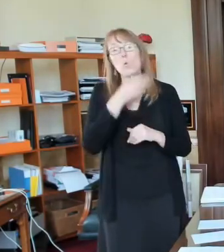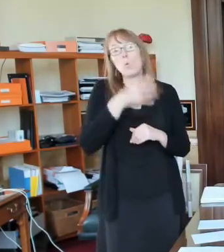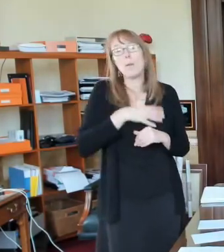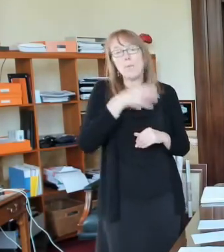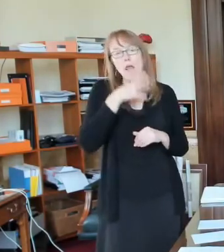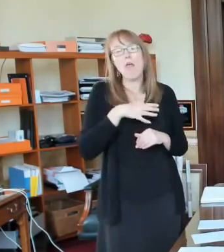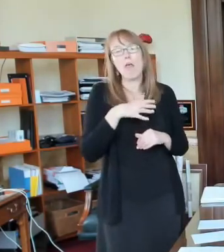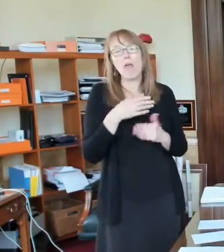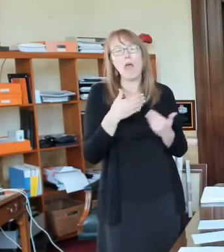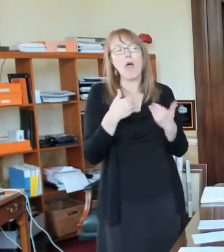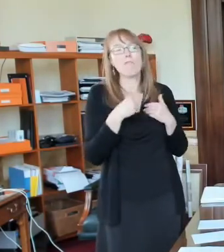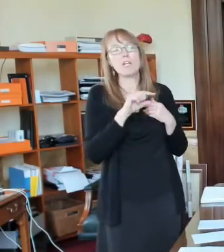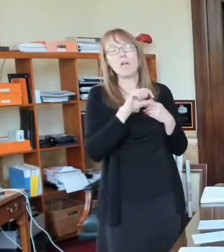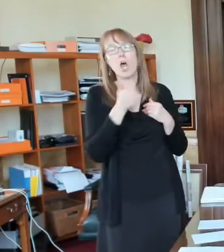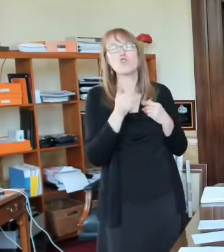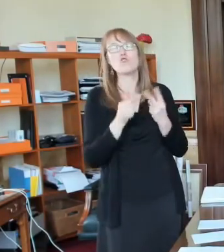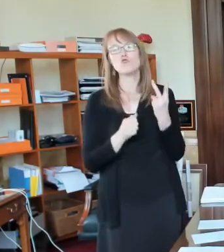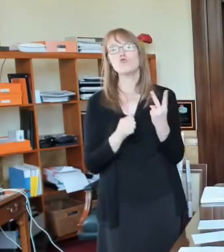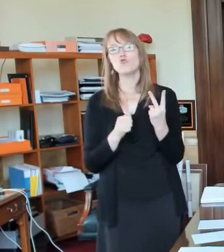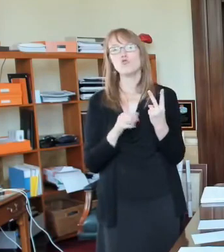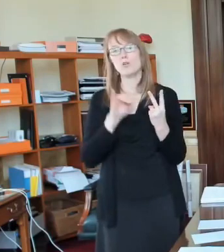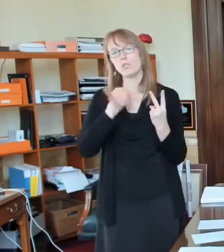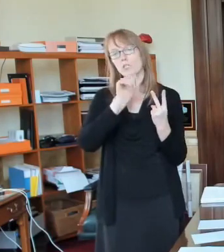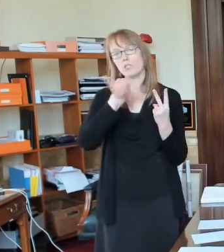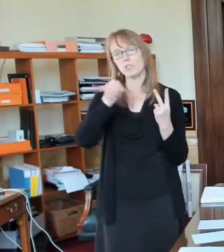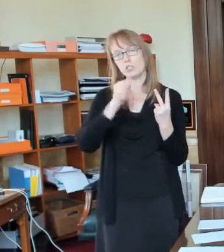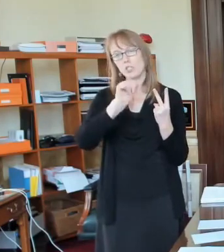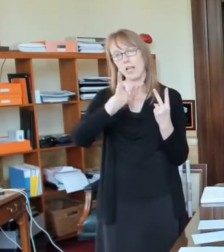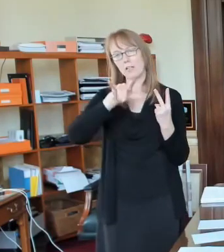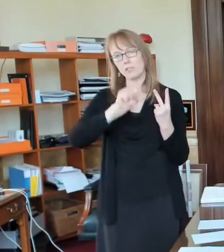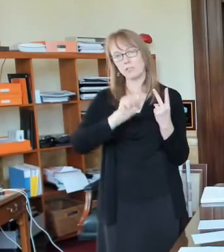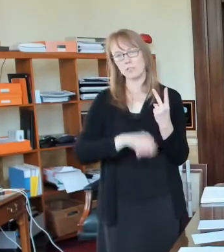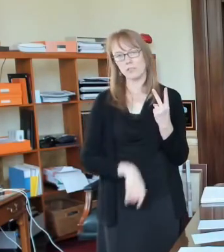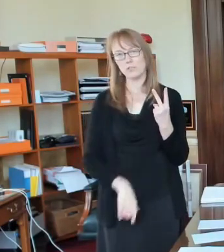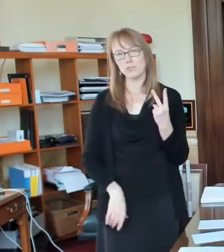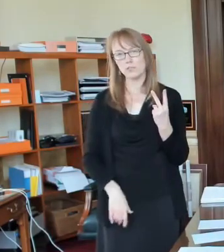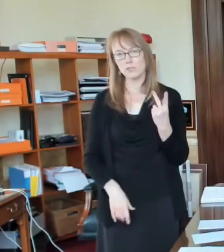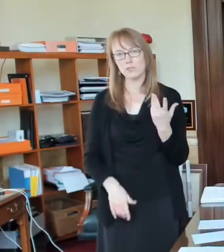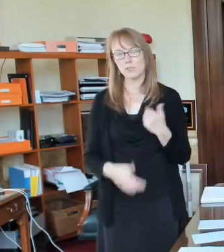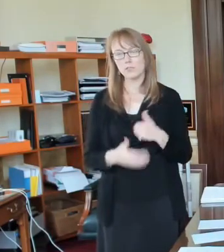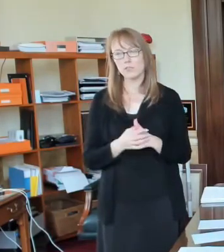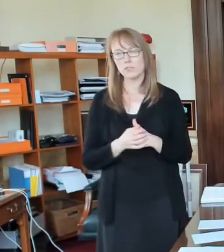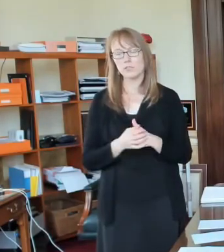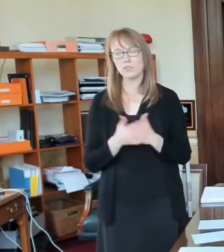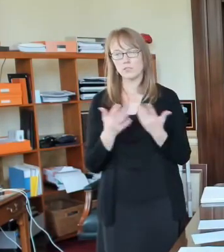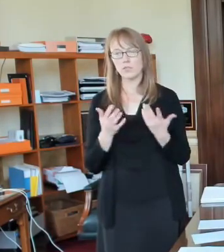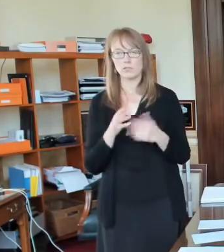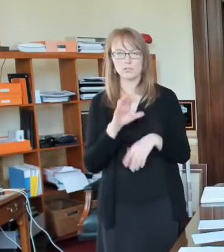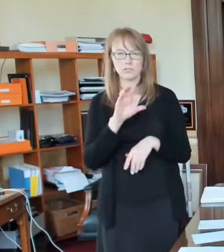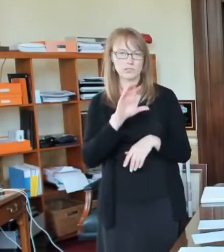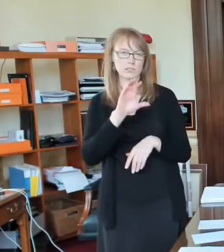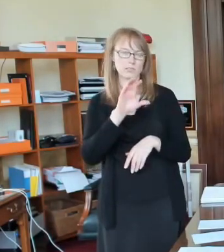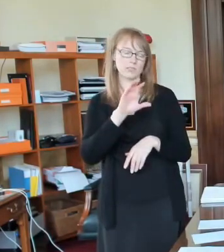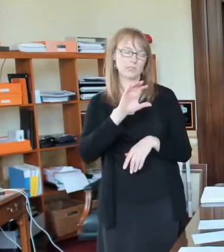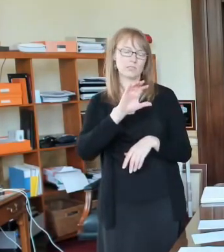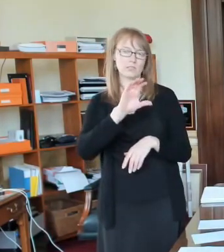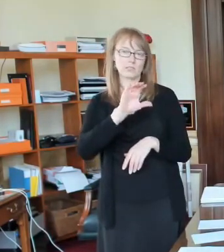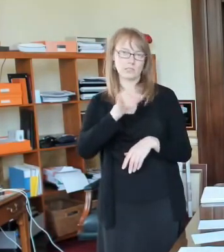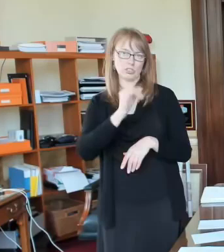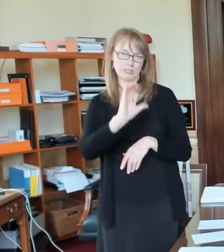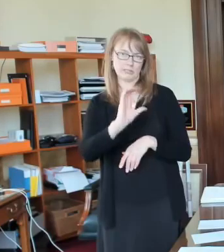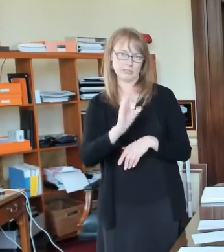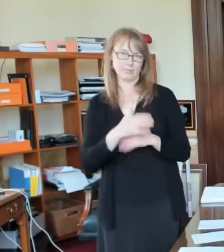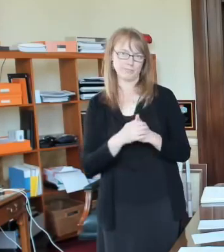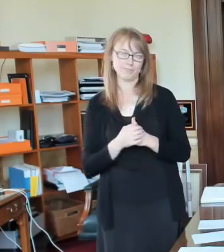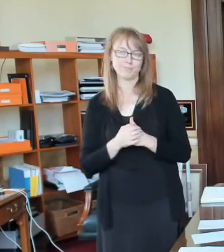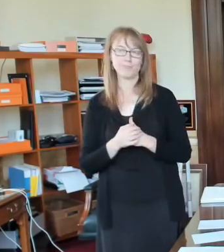jails, and they are all right now being housed at CJC. So it's a complex